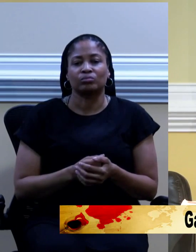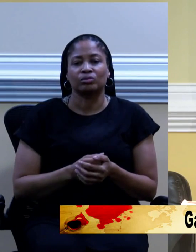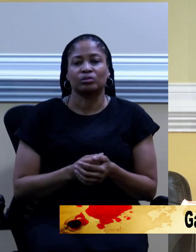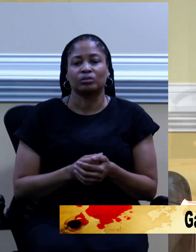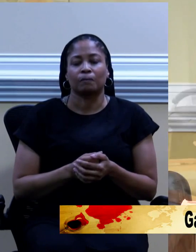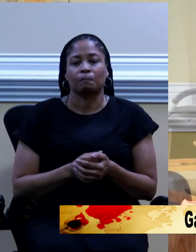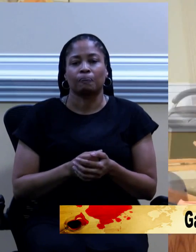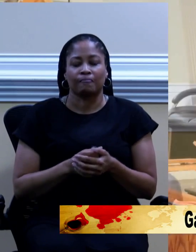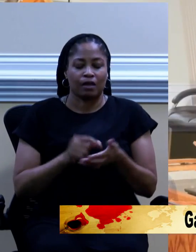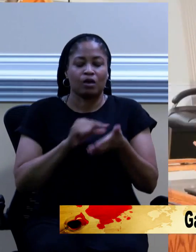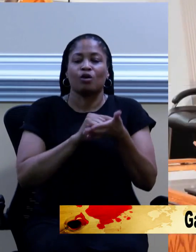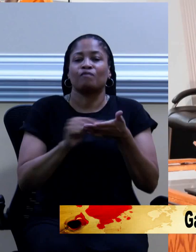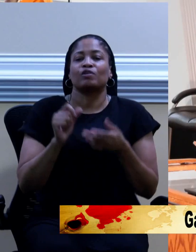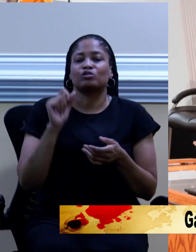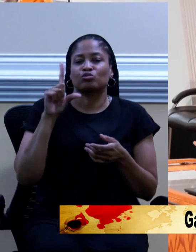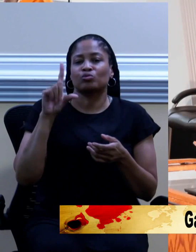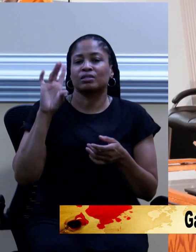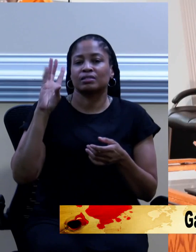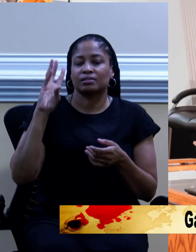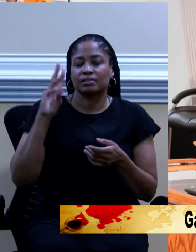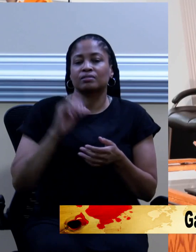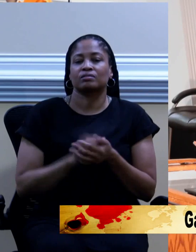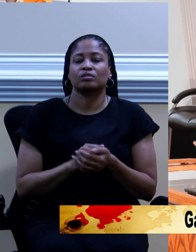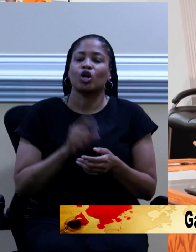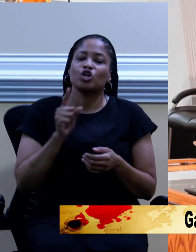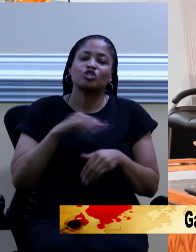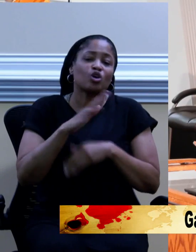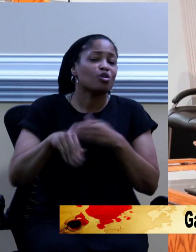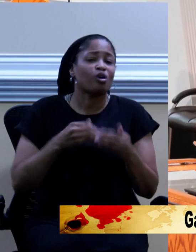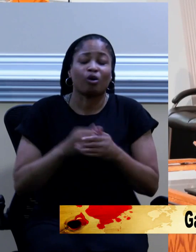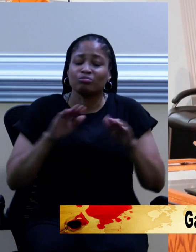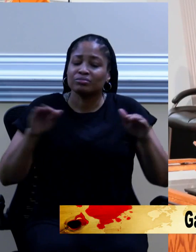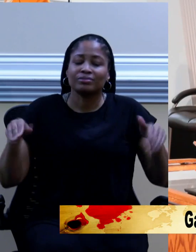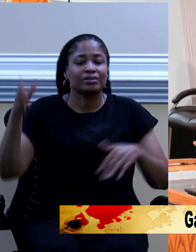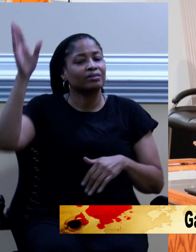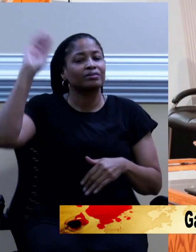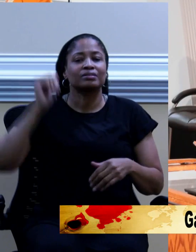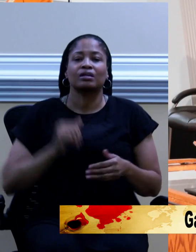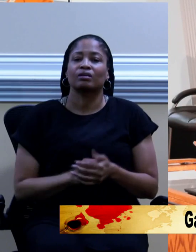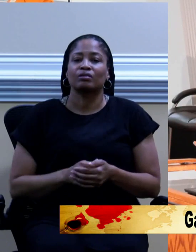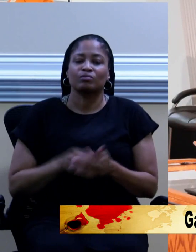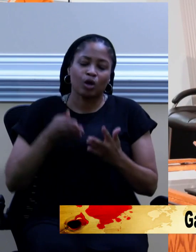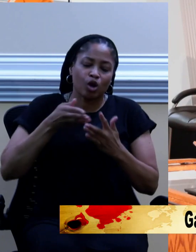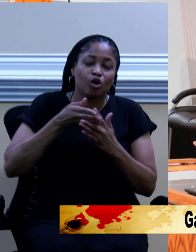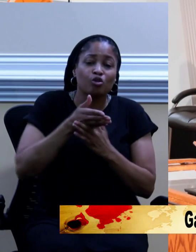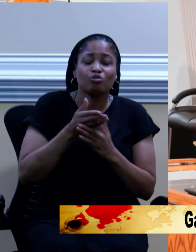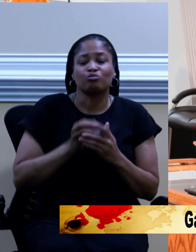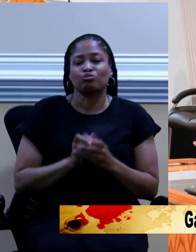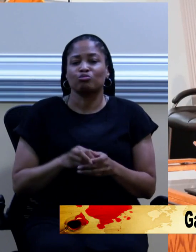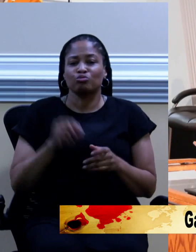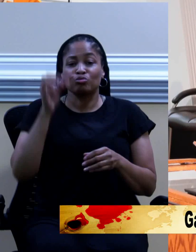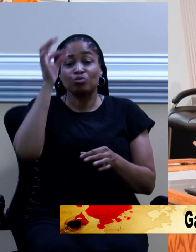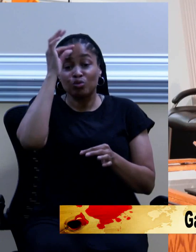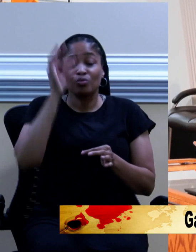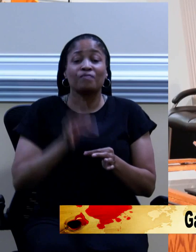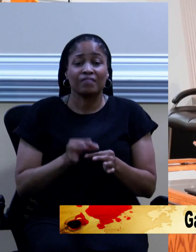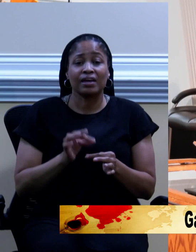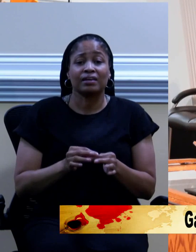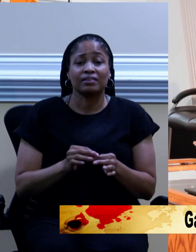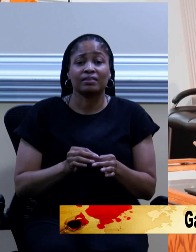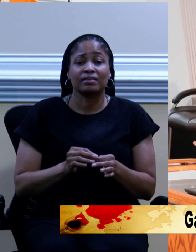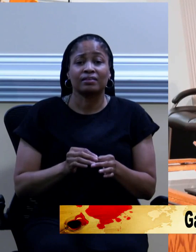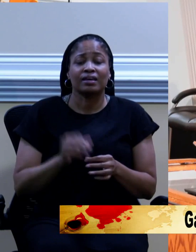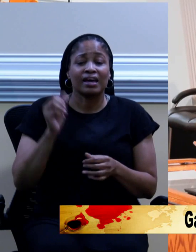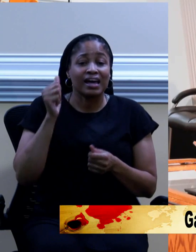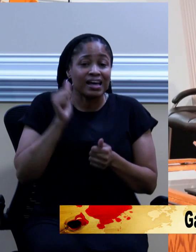Okay, read it. For you are all the children of God by faith in Christ Jesus. That's how you become a child of God, by believing in Jesus. Go